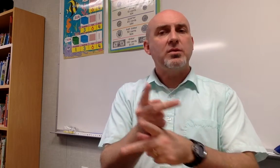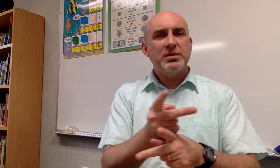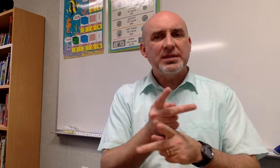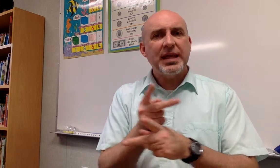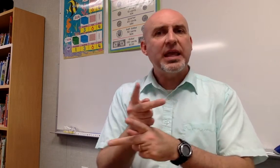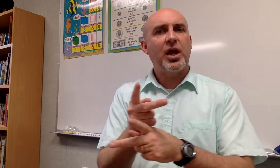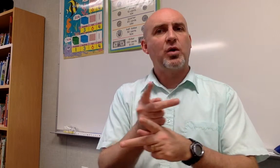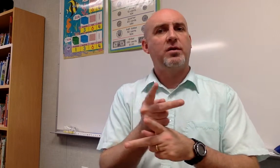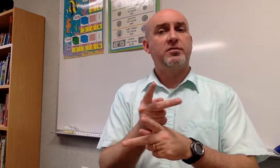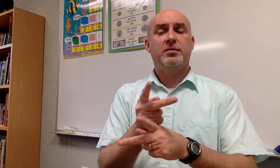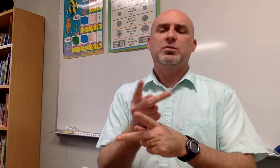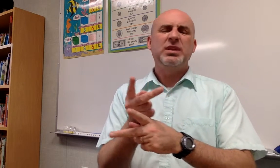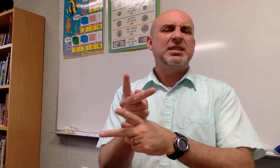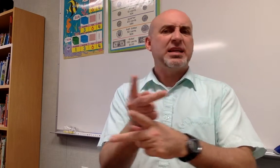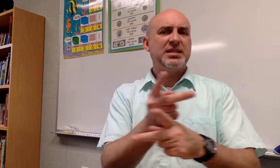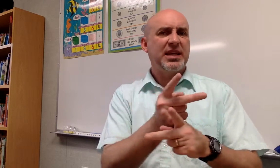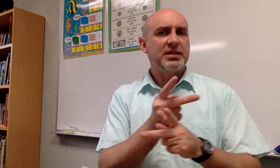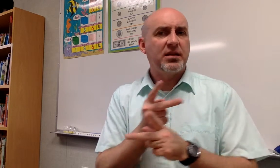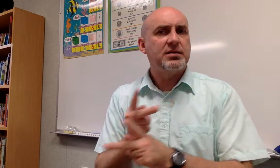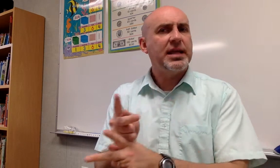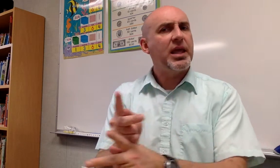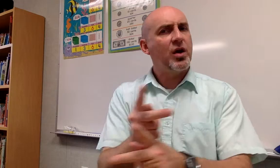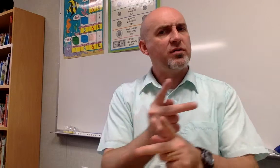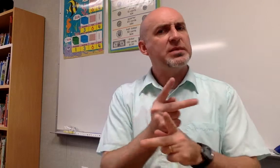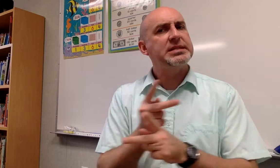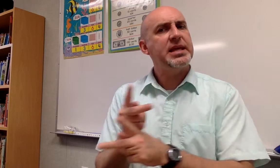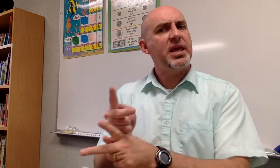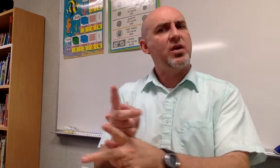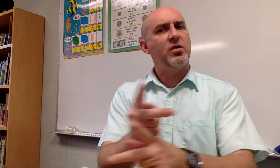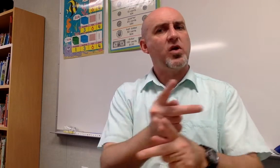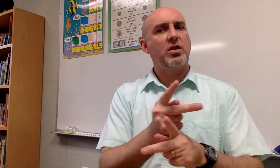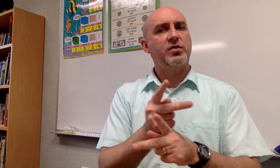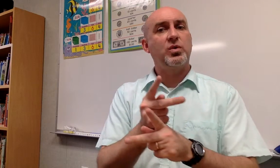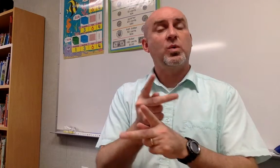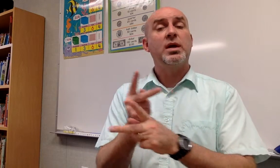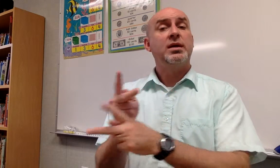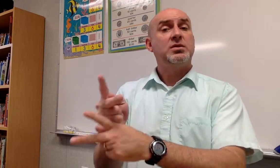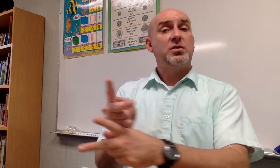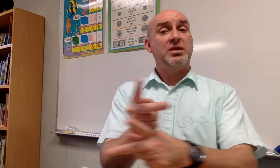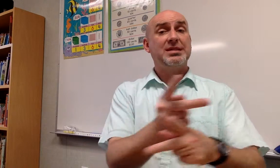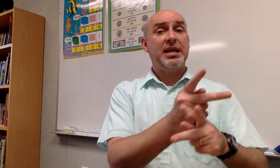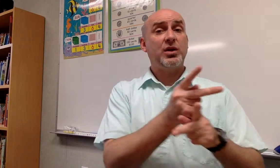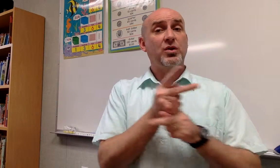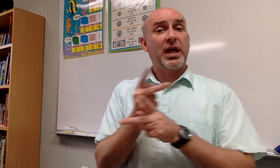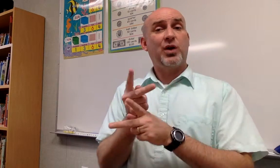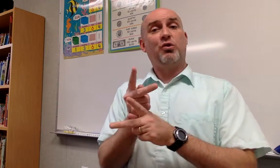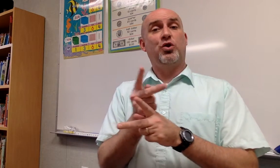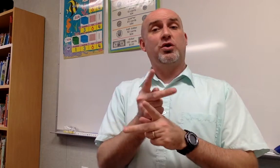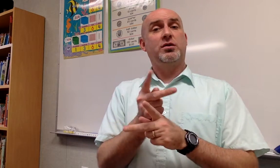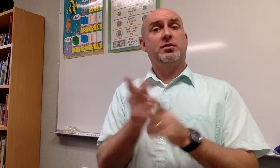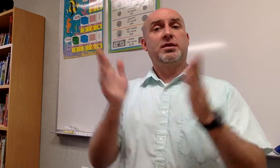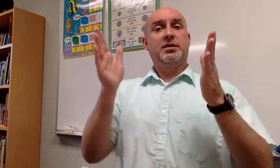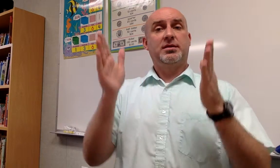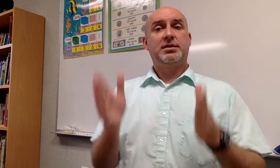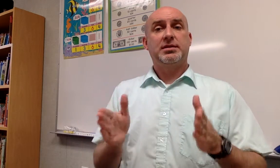to take care of. Really, the sign is like take care of. I'm going to take care of all of you. So the taker-carer is